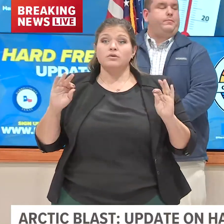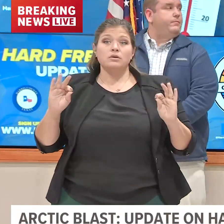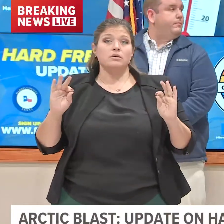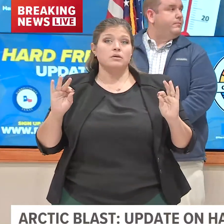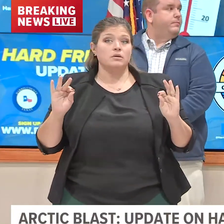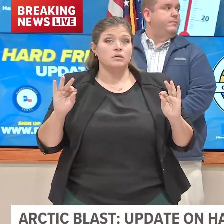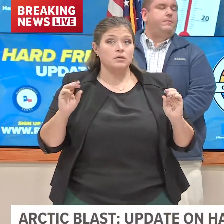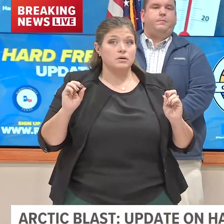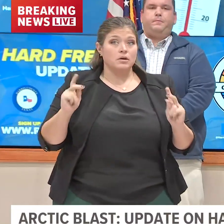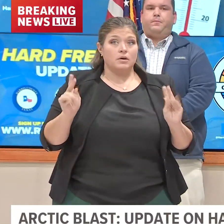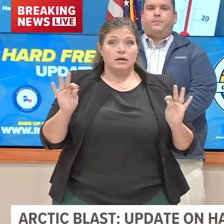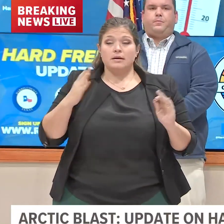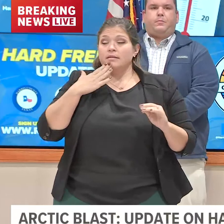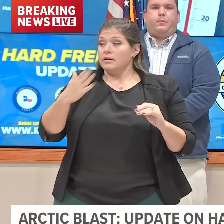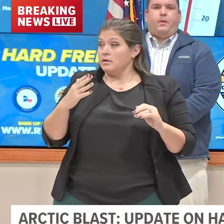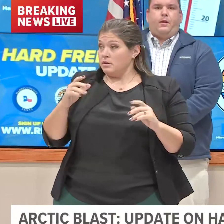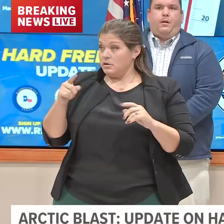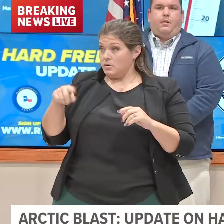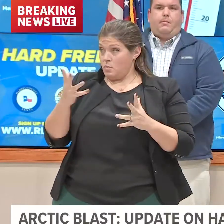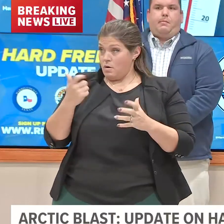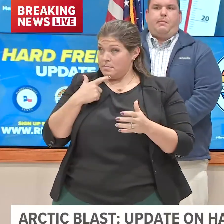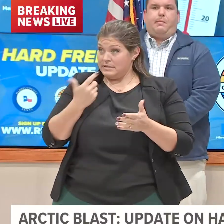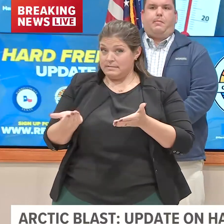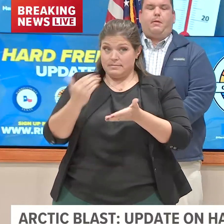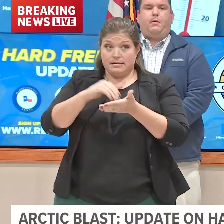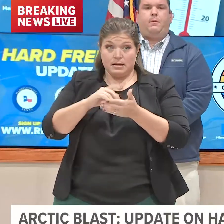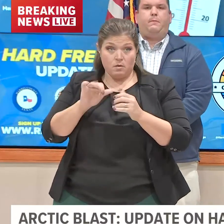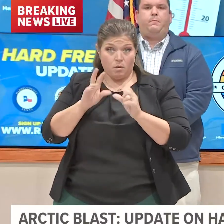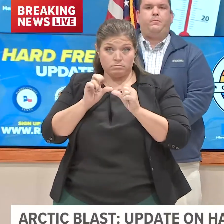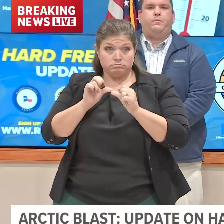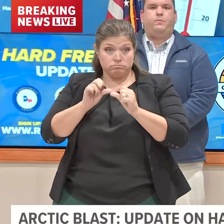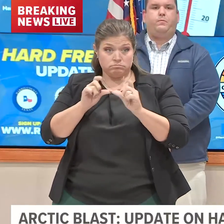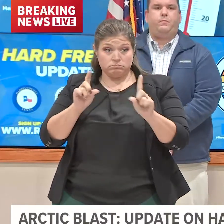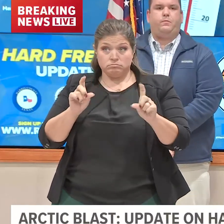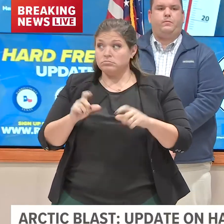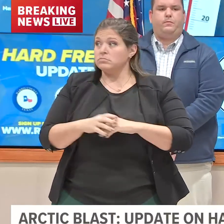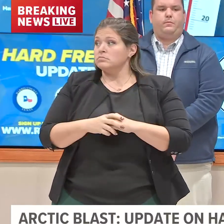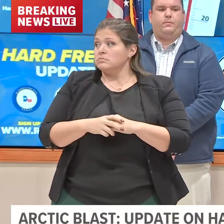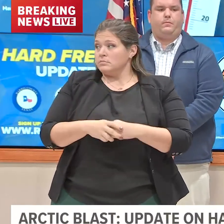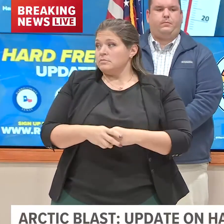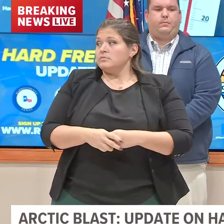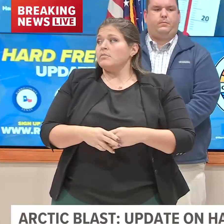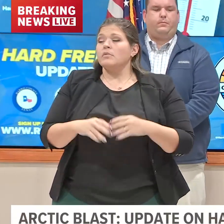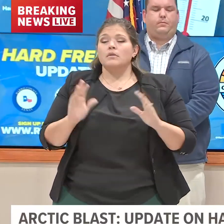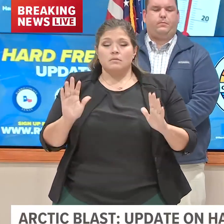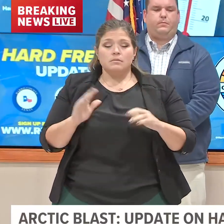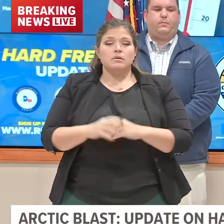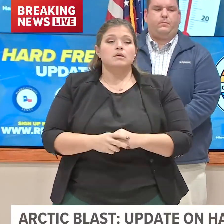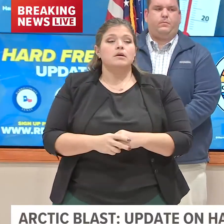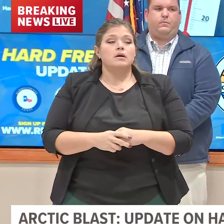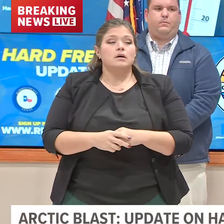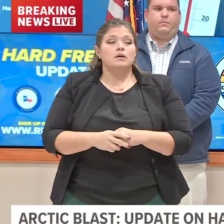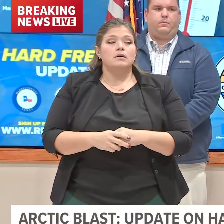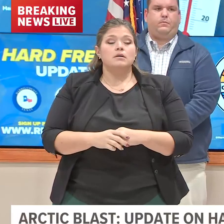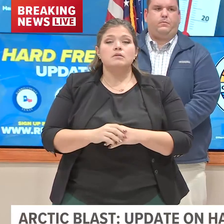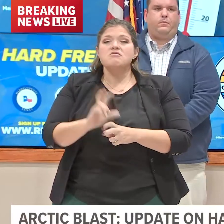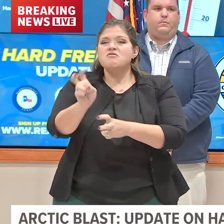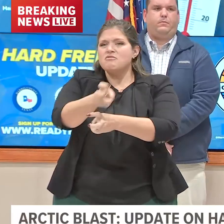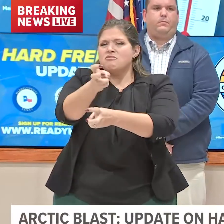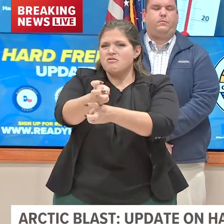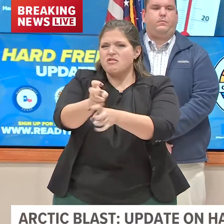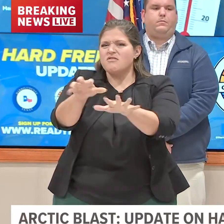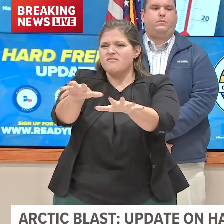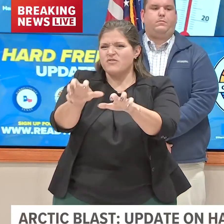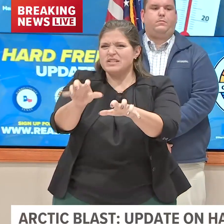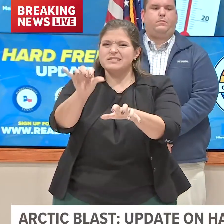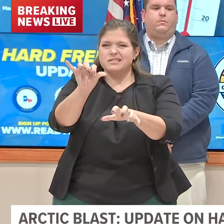you. Do you need me to start over or should I keep going? All right. So the hard freeze is a